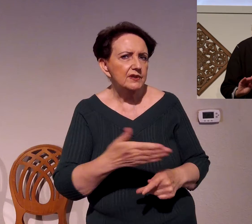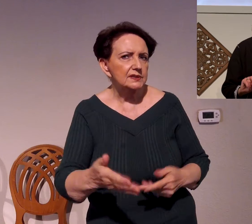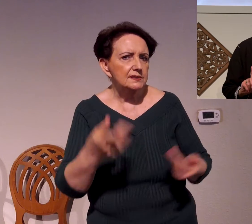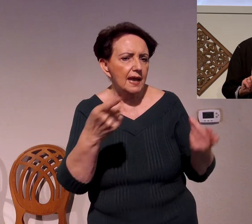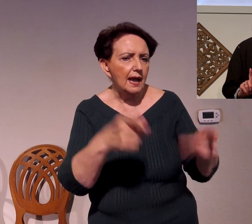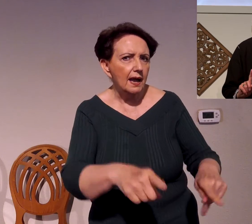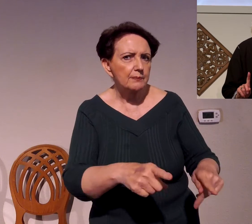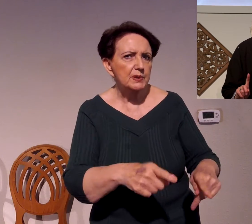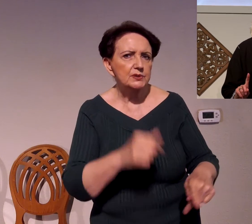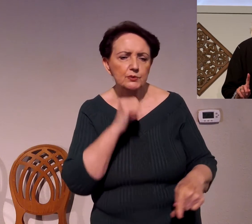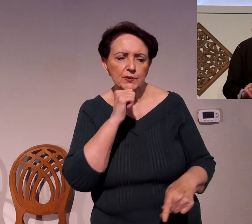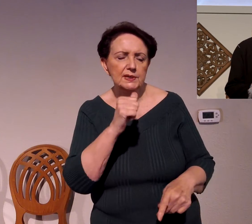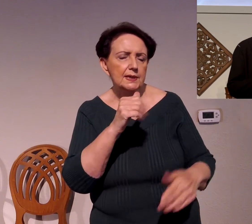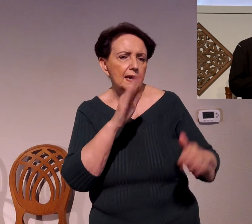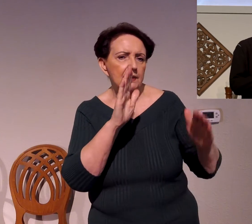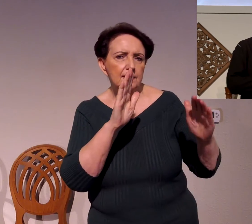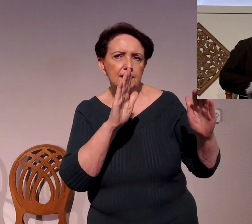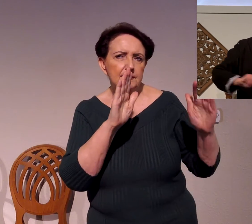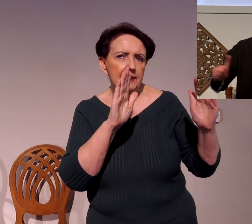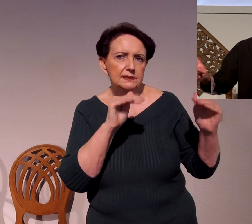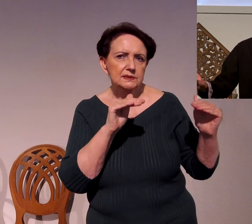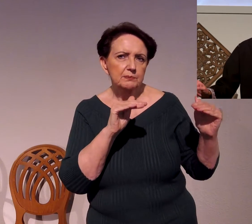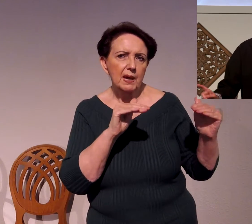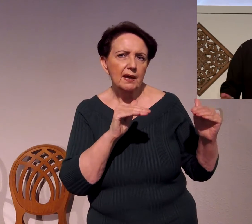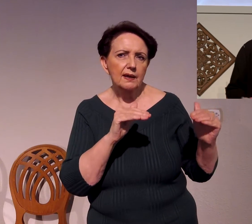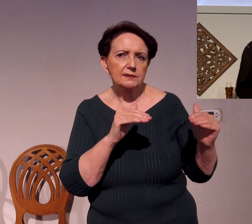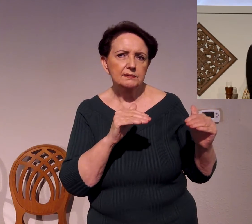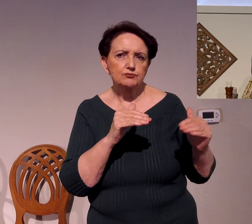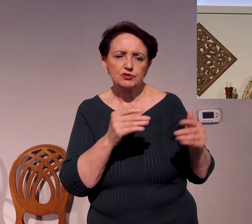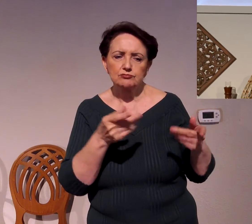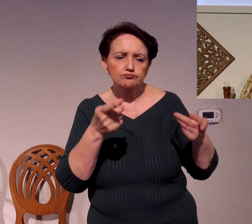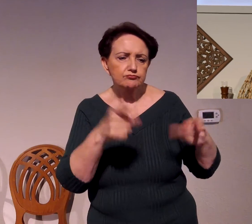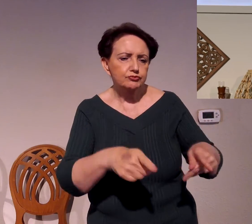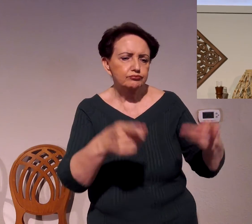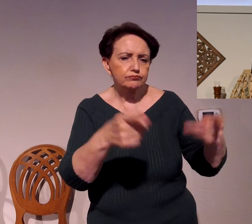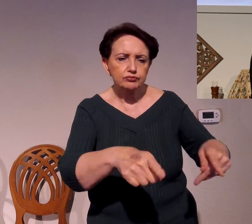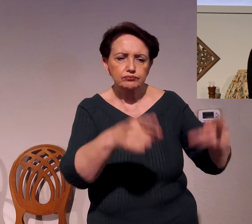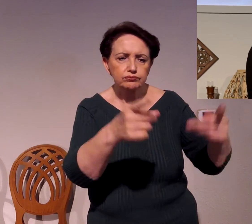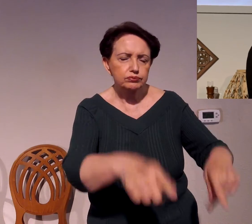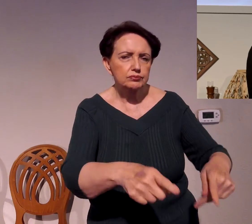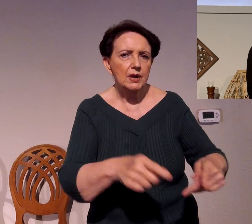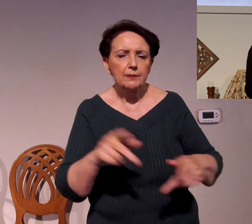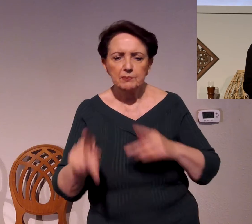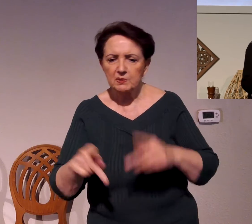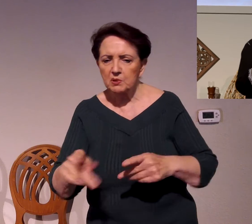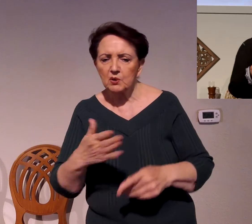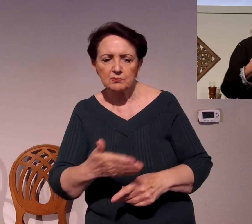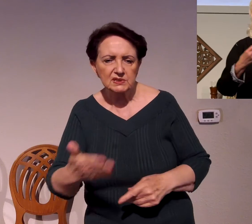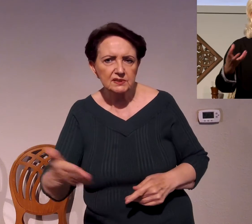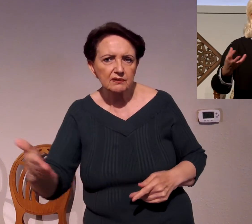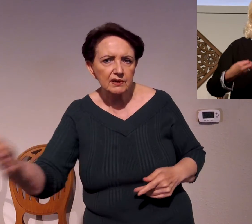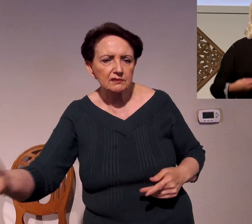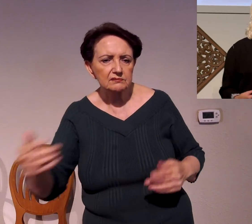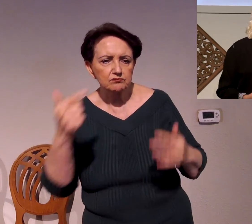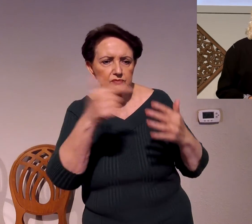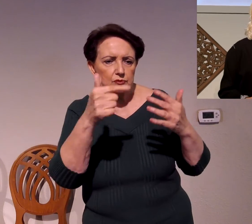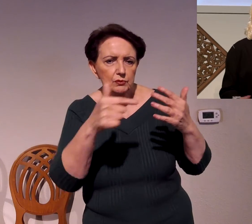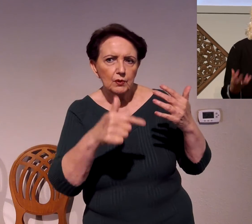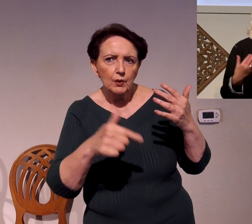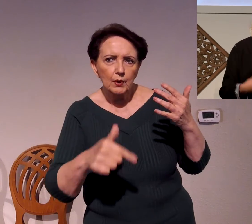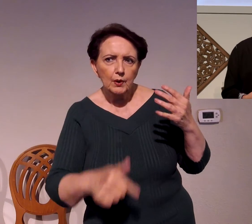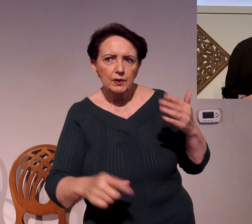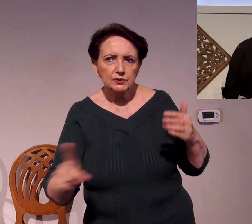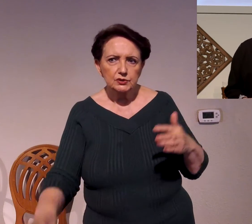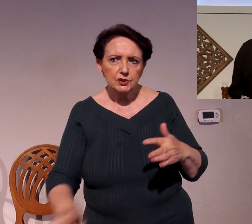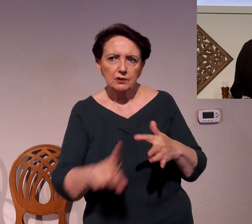one would not otherwise have known. A whole stream of events, people, materials, all kinds of things are